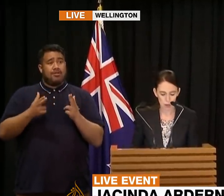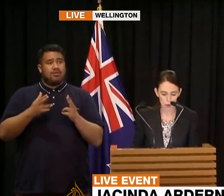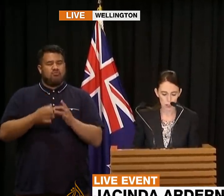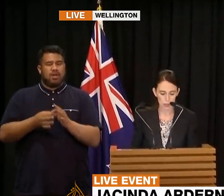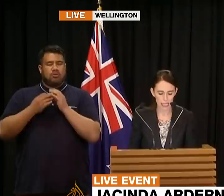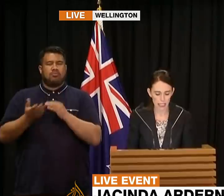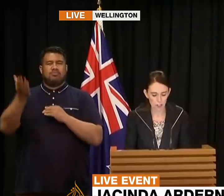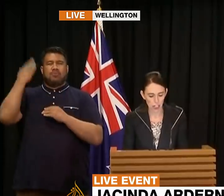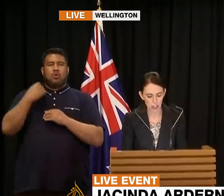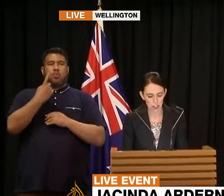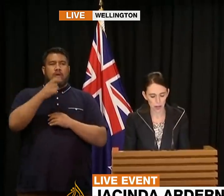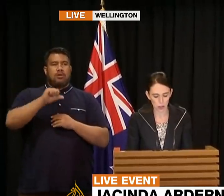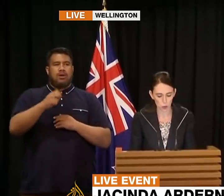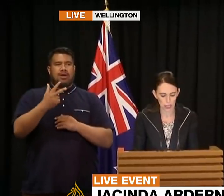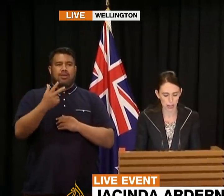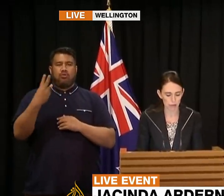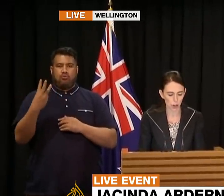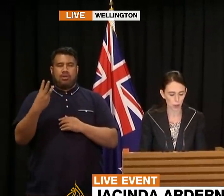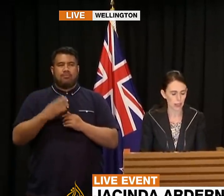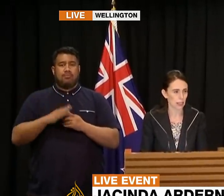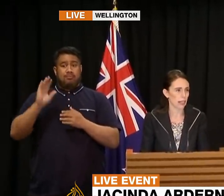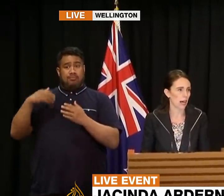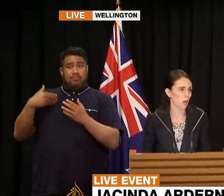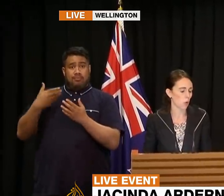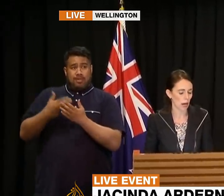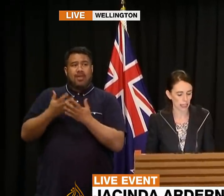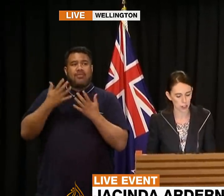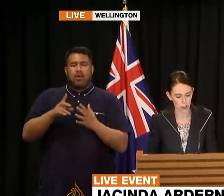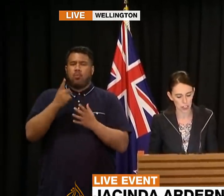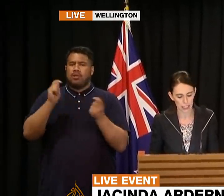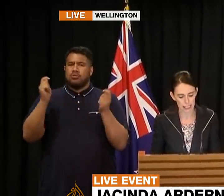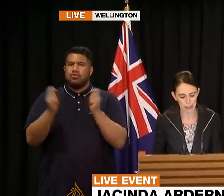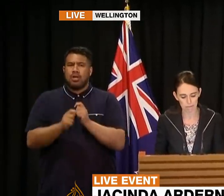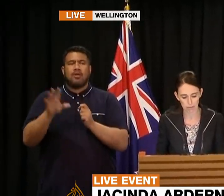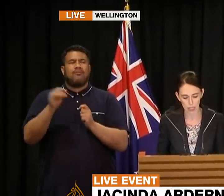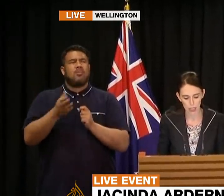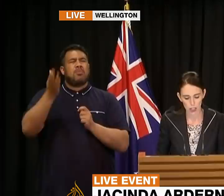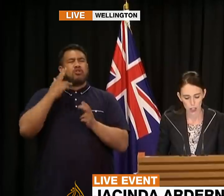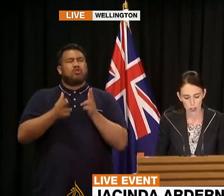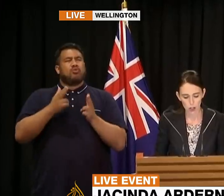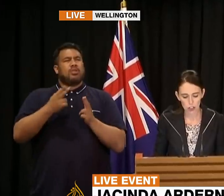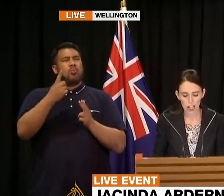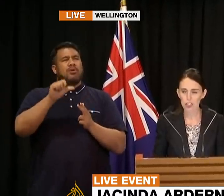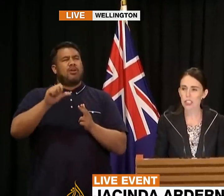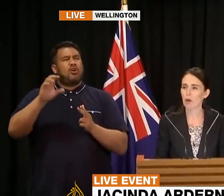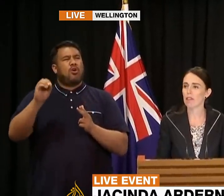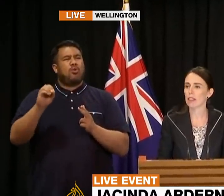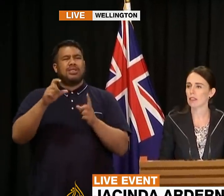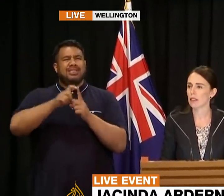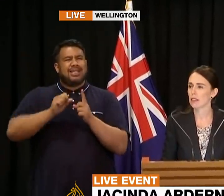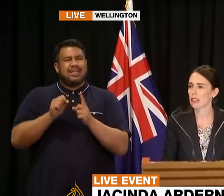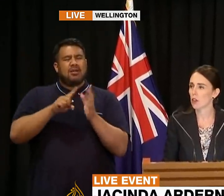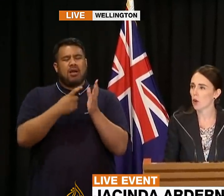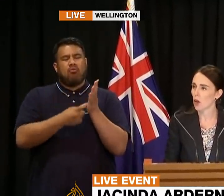that time, the most substantive changes to our laws came following the Aromoana shootings. Those changes,